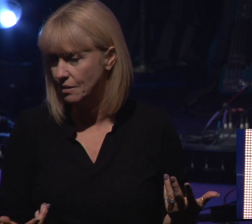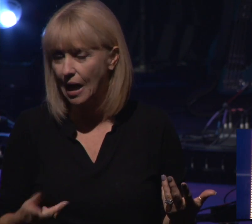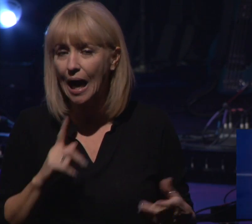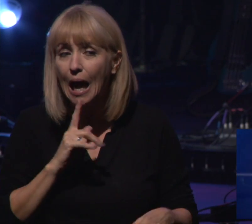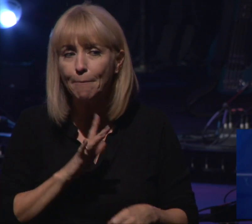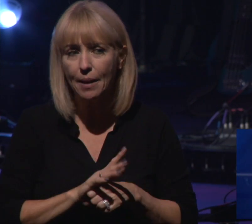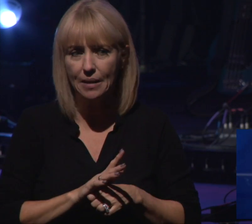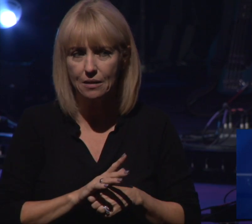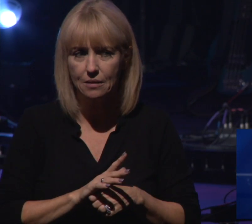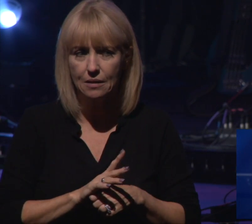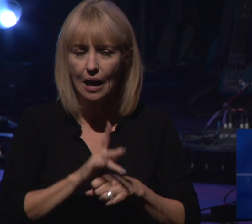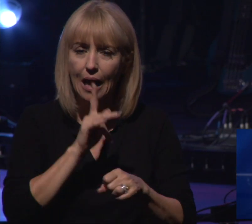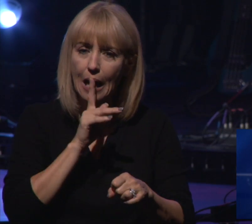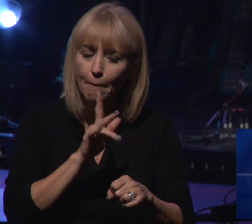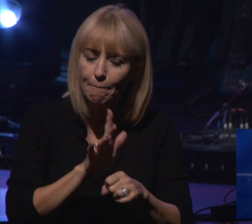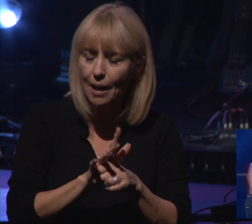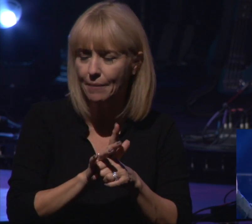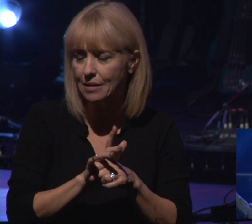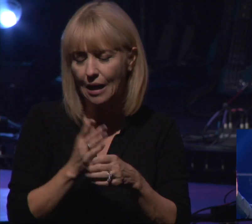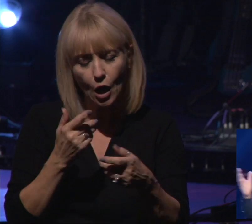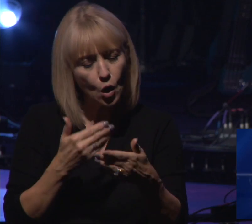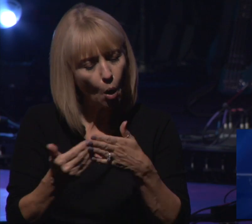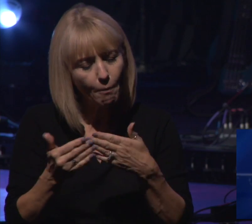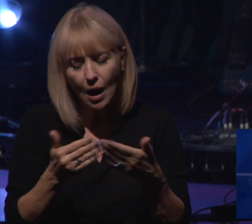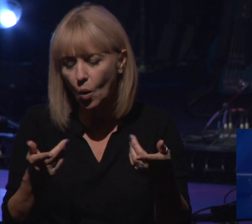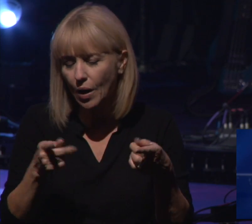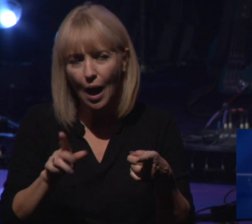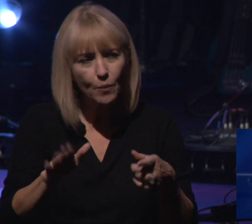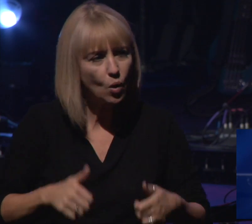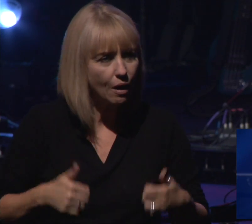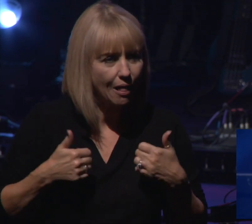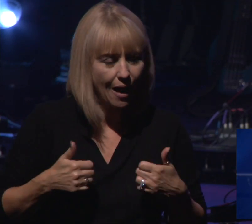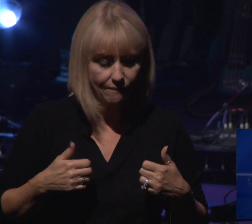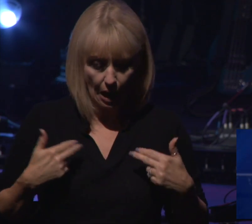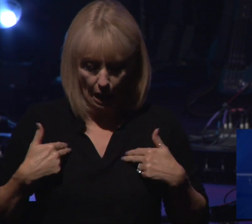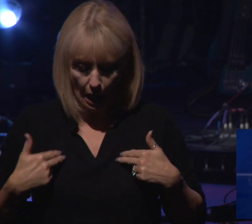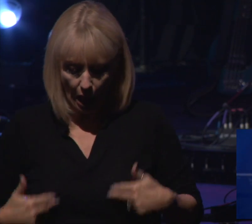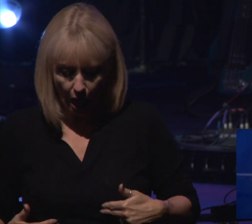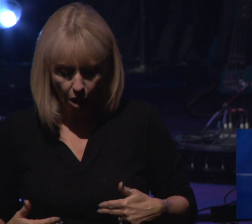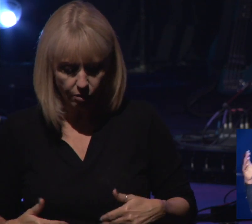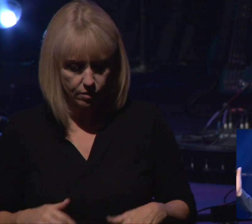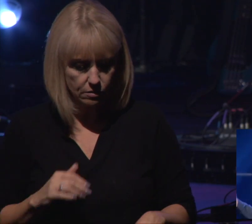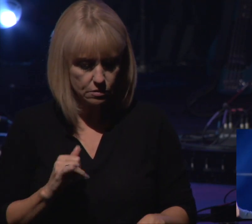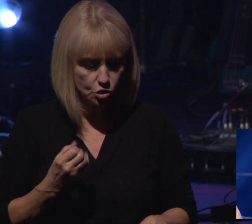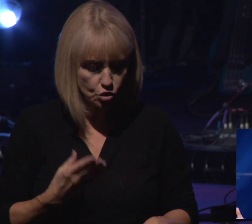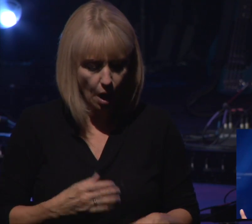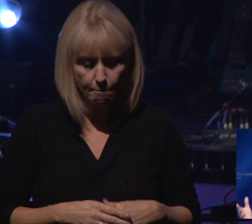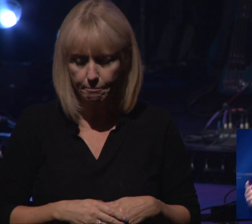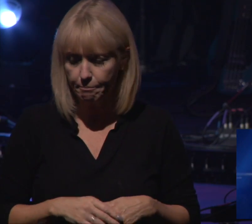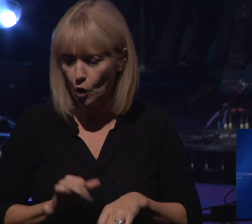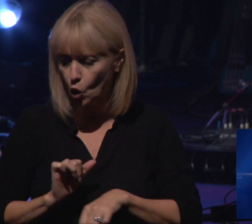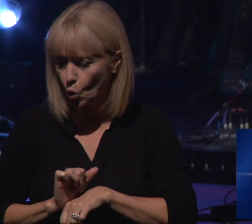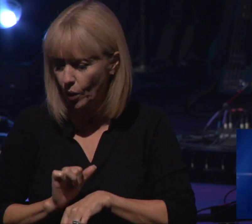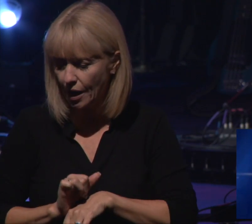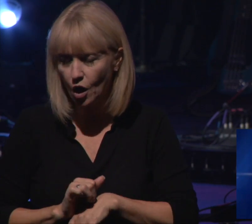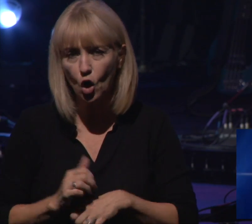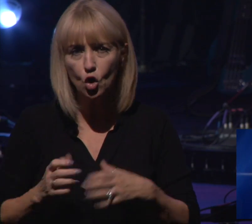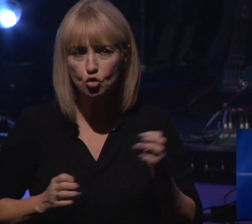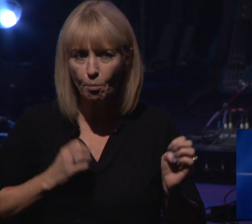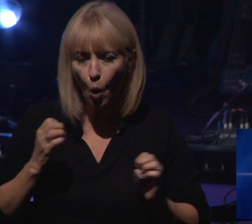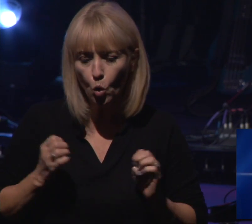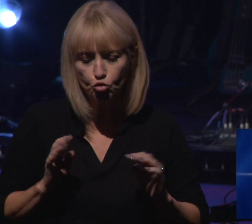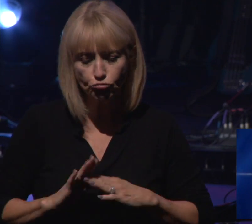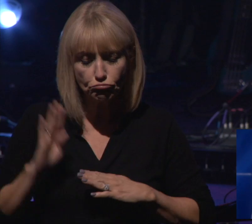is a commitment. No matter what comes in life, no matter what comes, strongs, health-wise, job-wise,